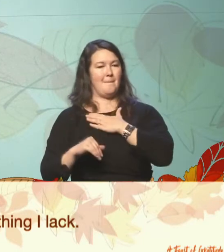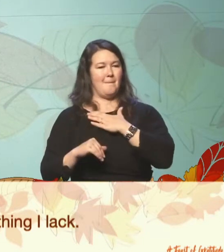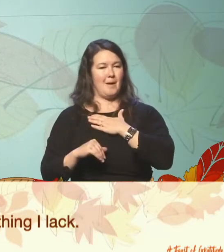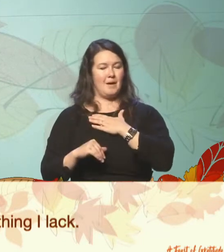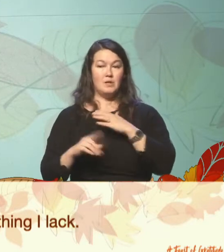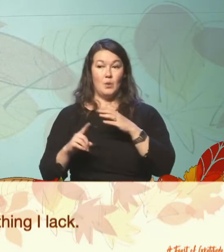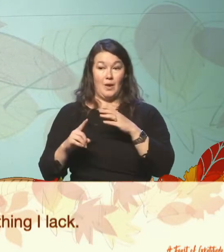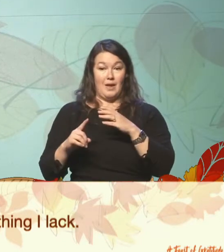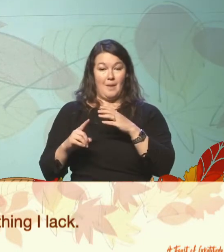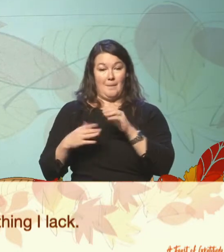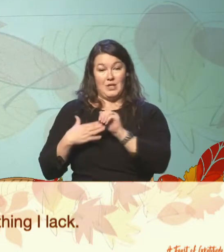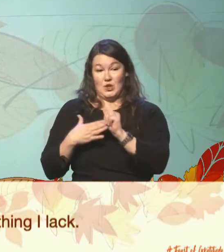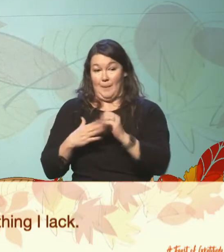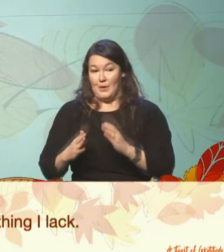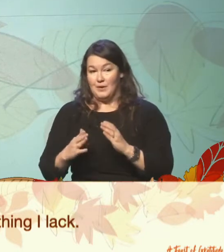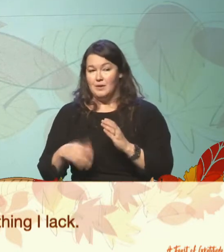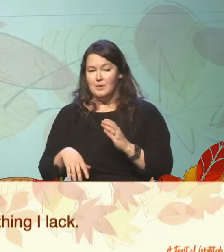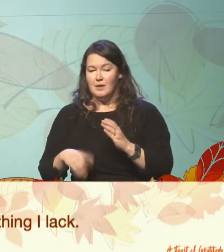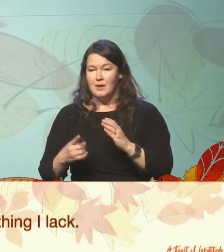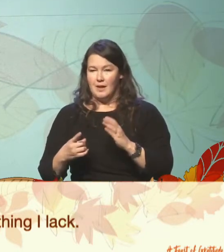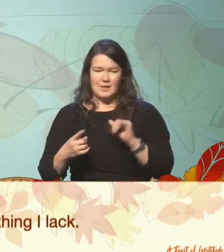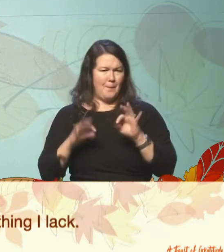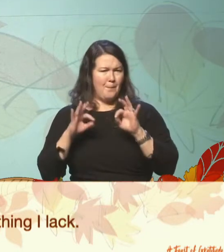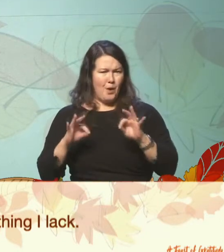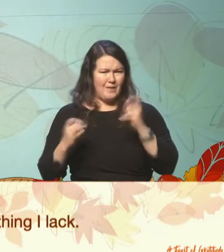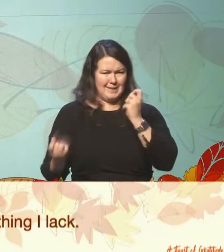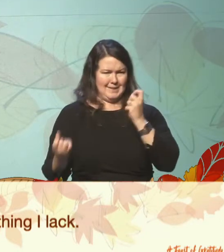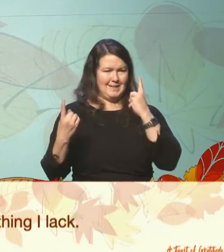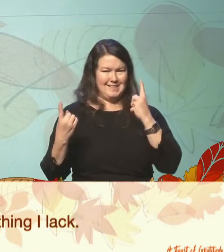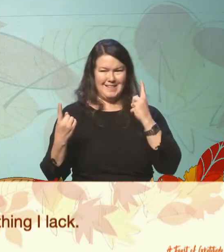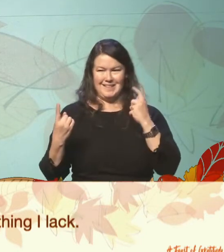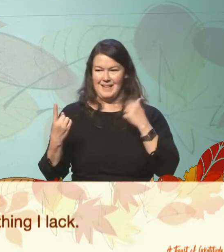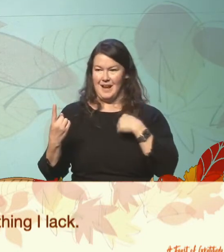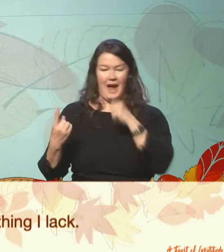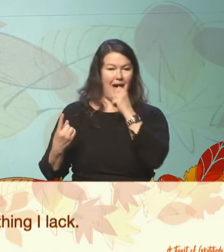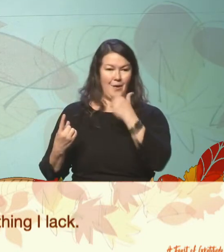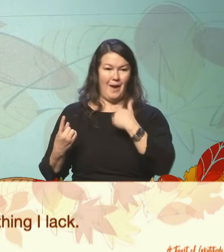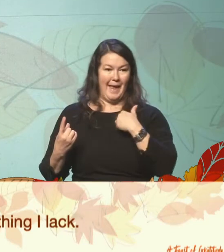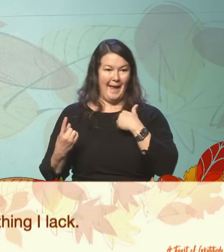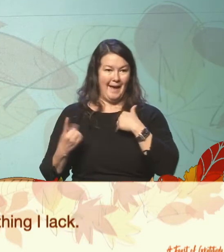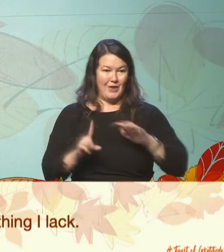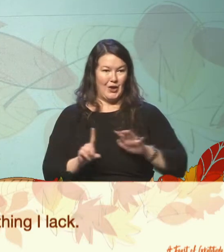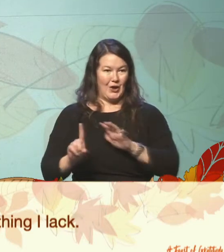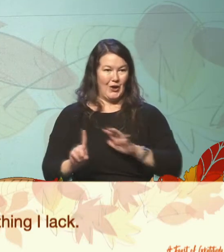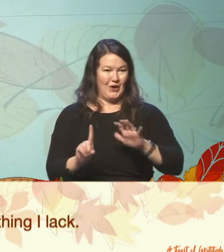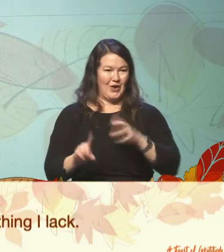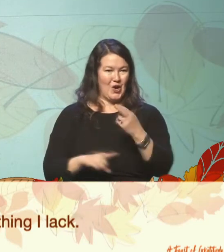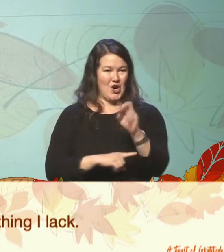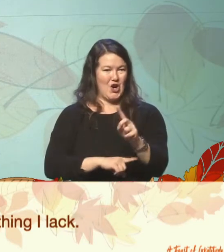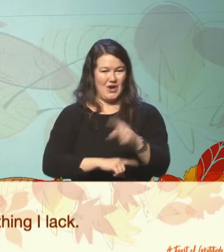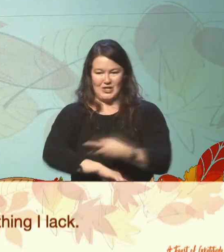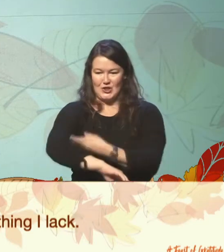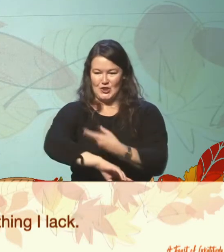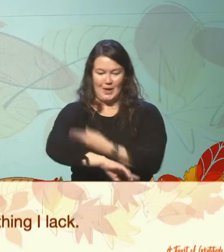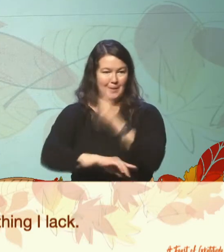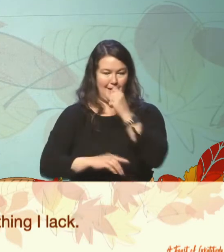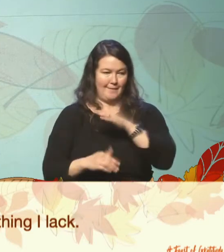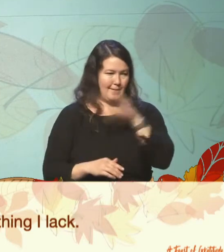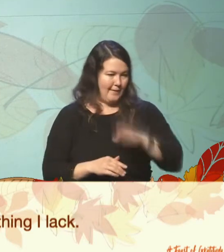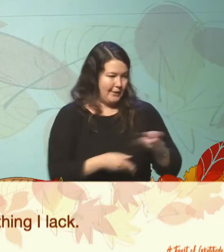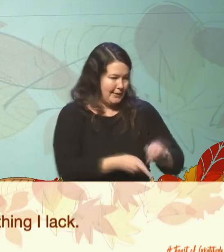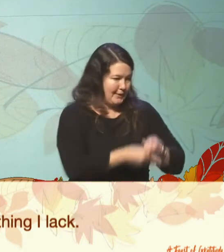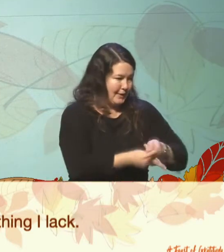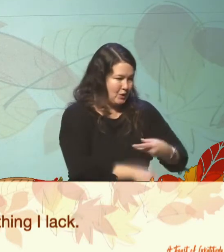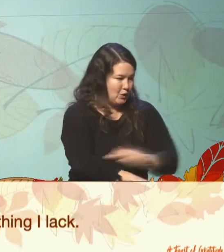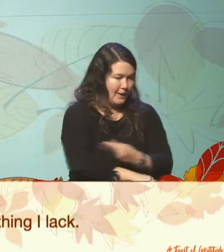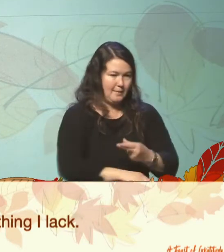right? This made perfect sense. I don't have a herd. Let me just put it that way. I've never raised sheep or